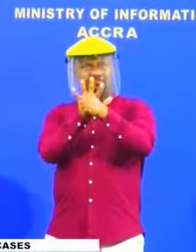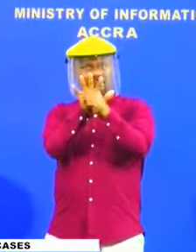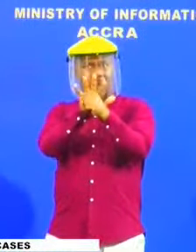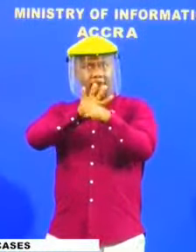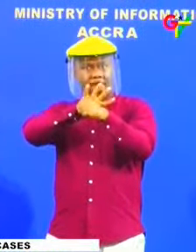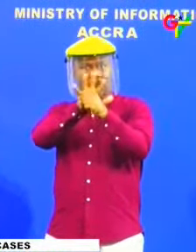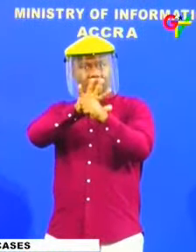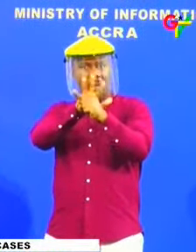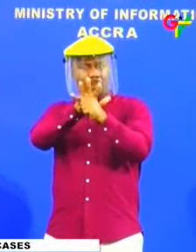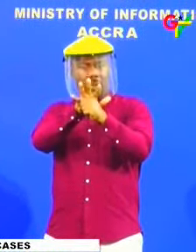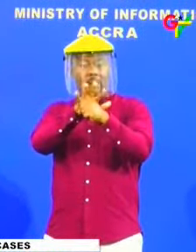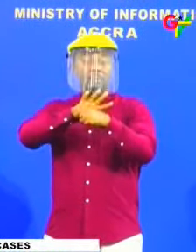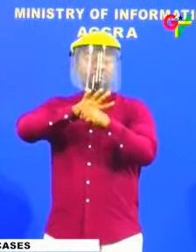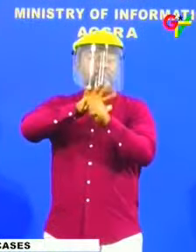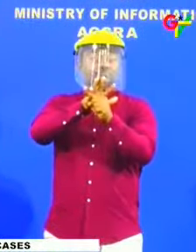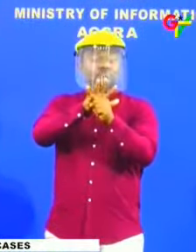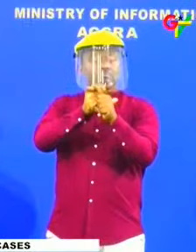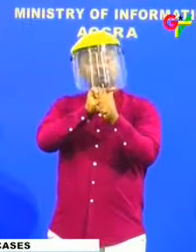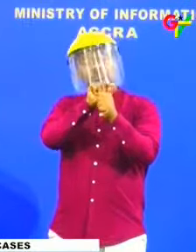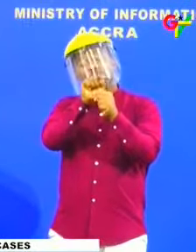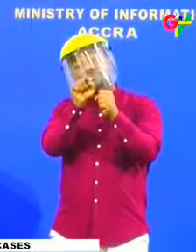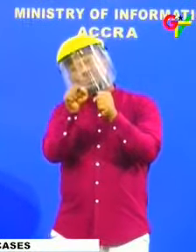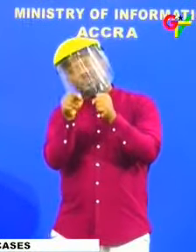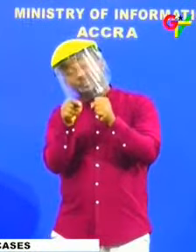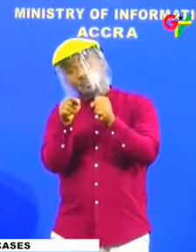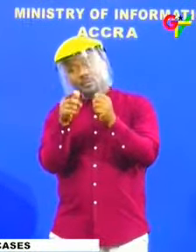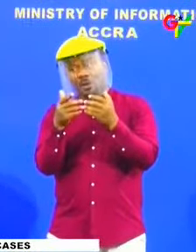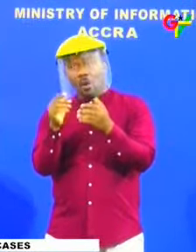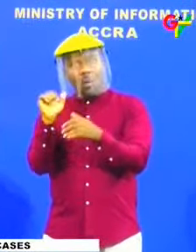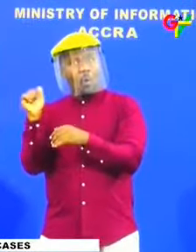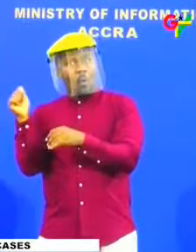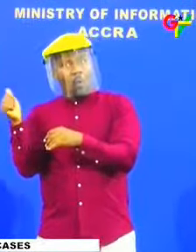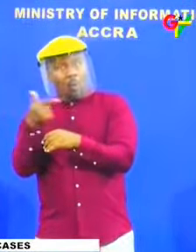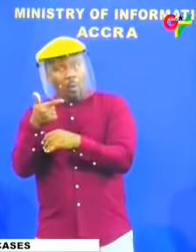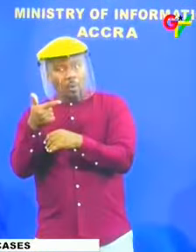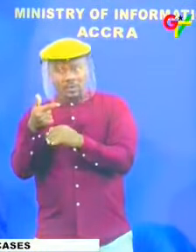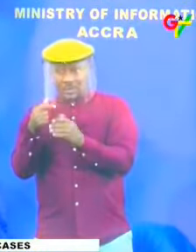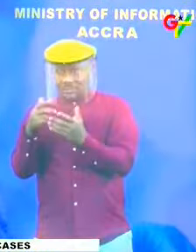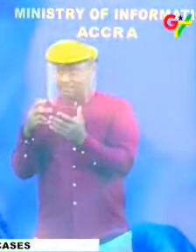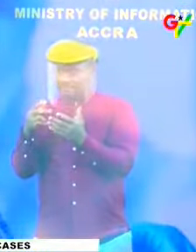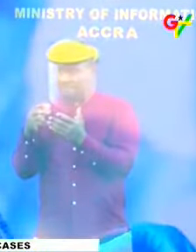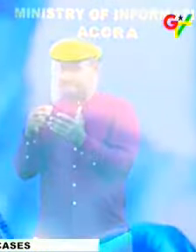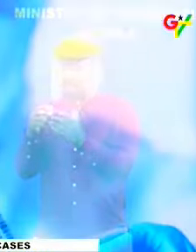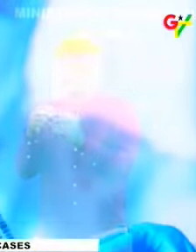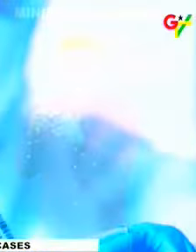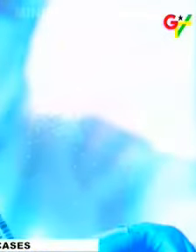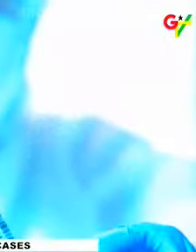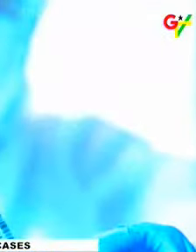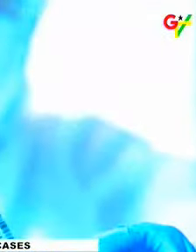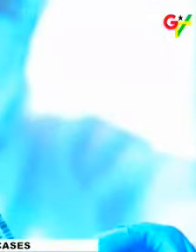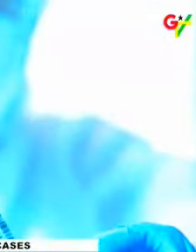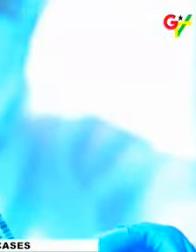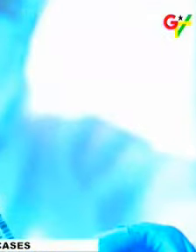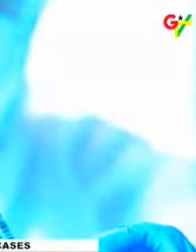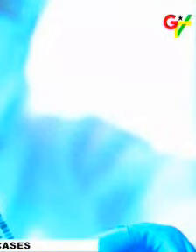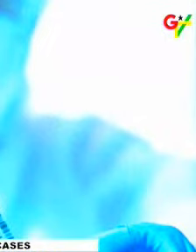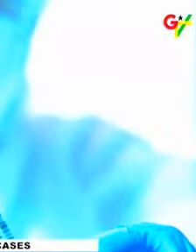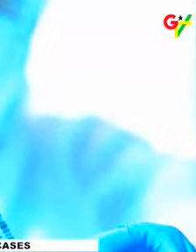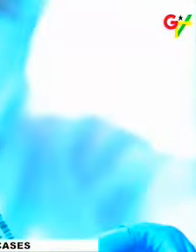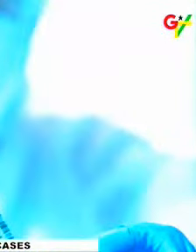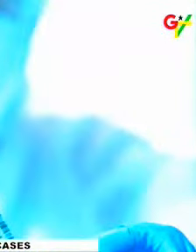on it. Most of the strains that are all the strains that are circulating, the mutation is on the spikes of the